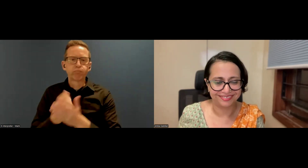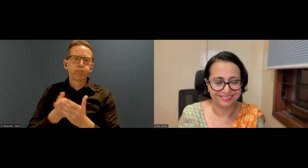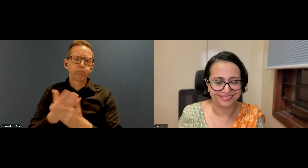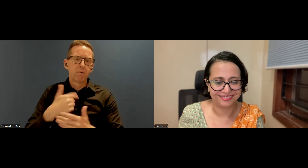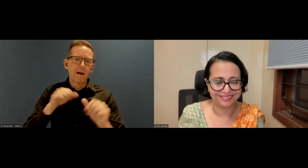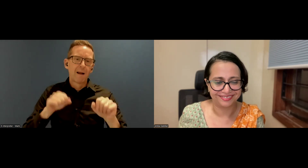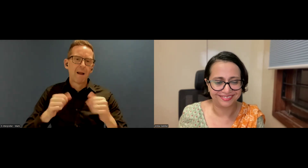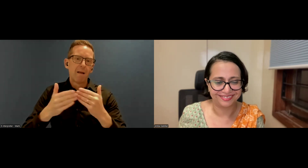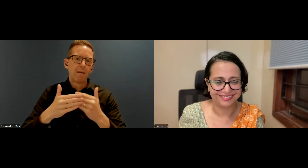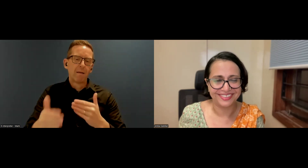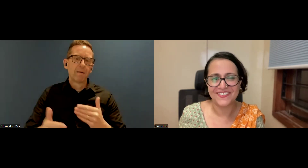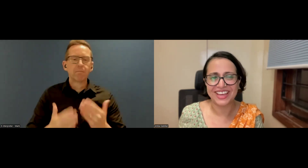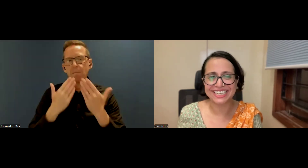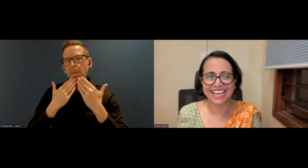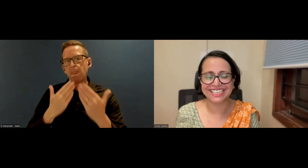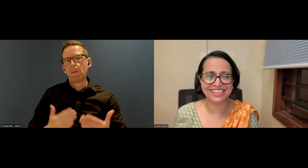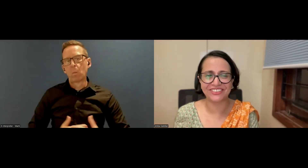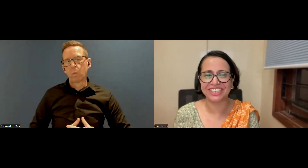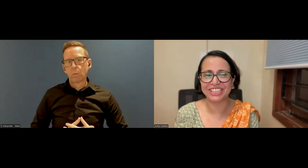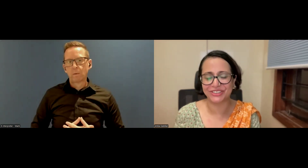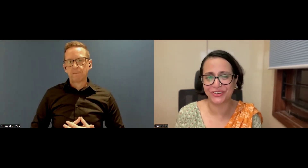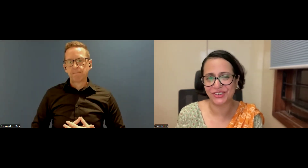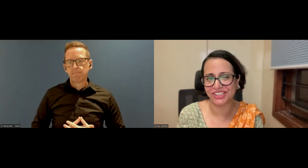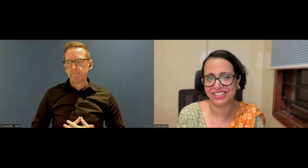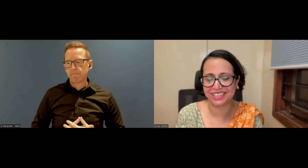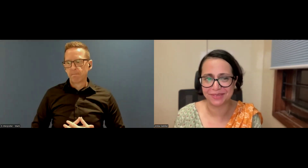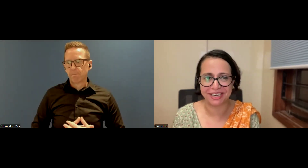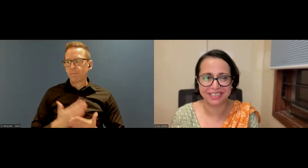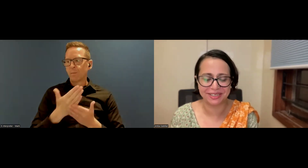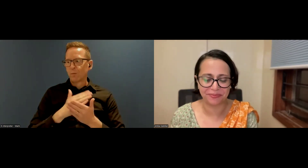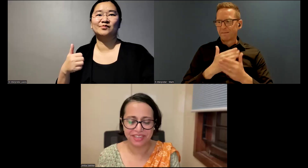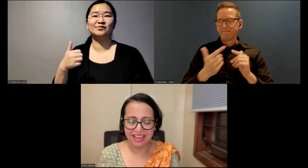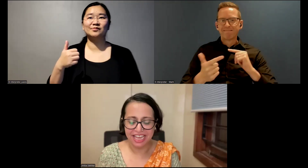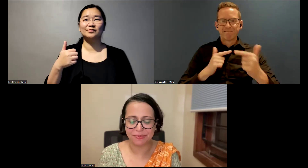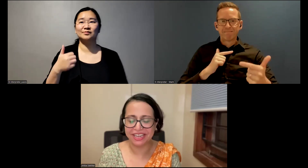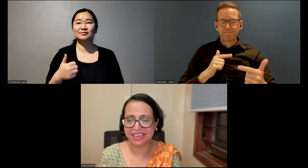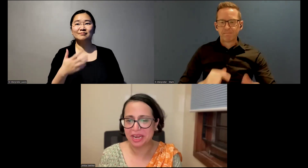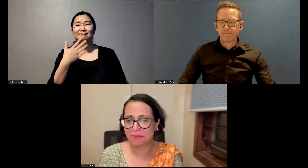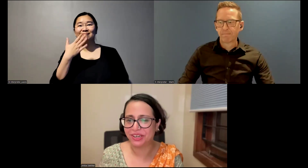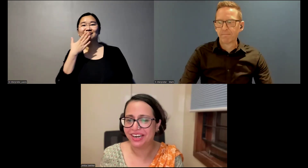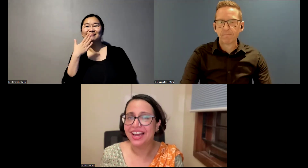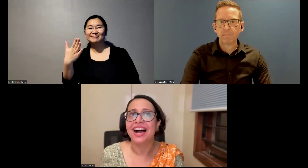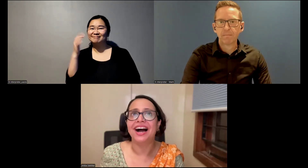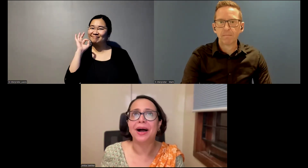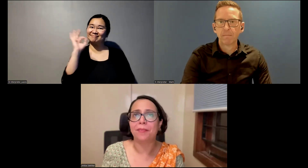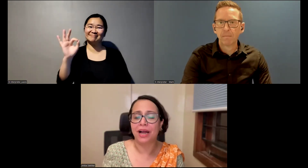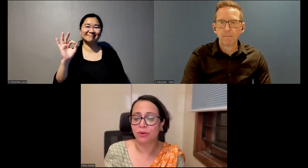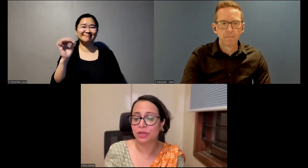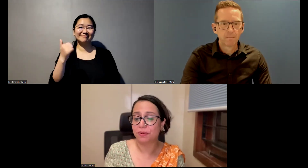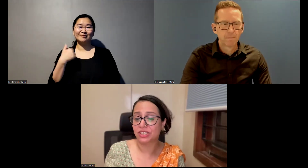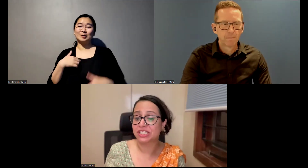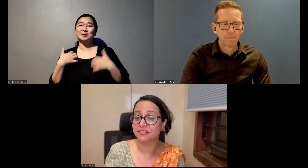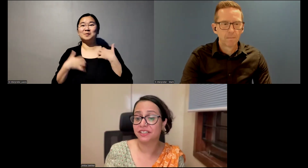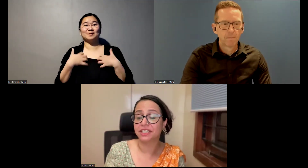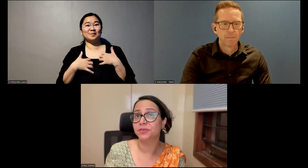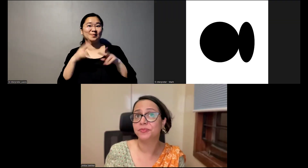relevant activities. Thank you. Fantastic. We really look forward to the GDS mechanism as being an enabler. I'm going to